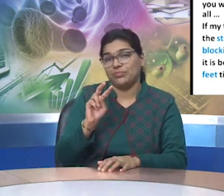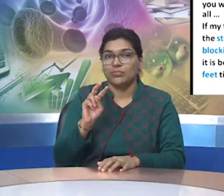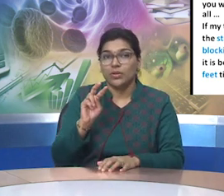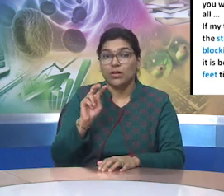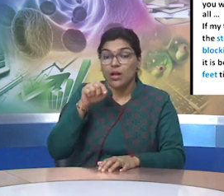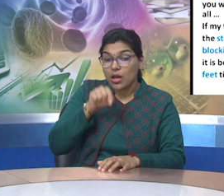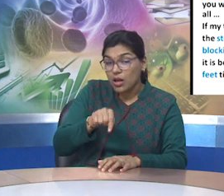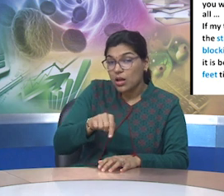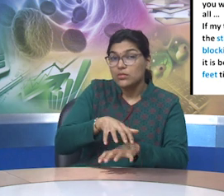That's all.